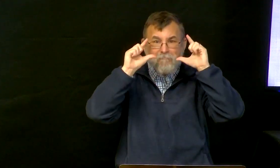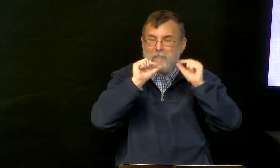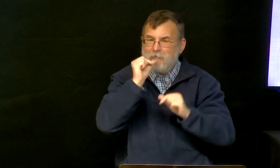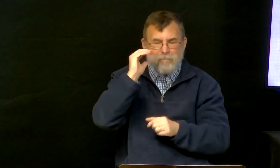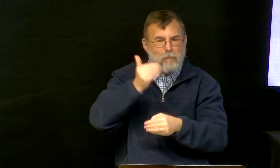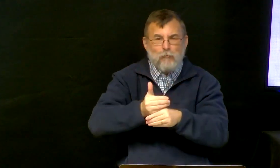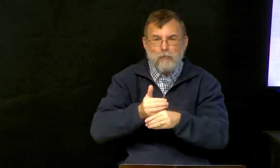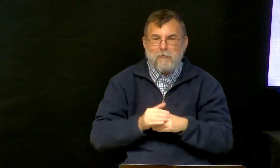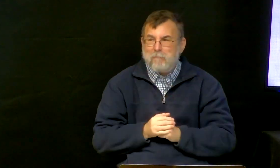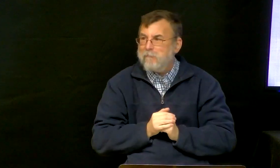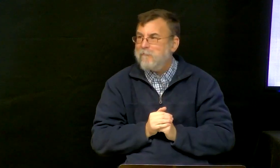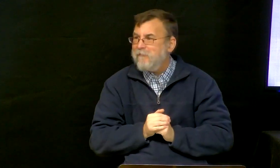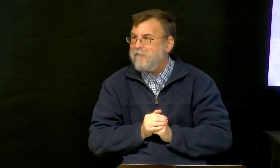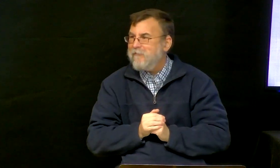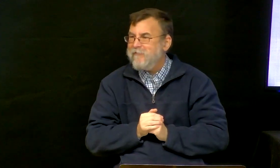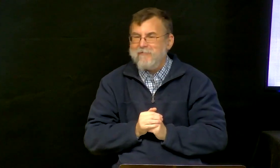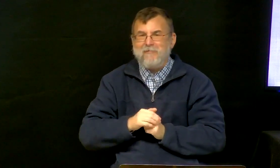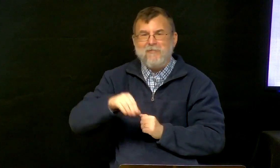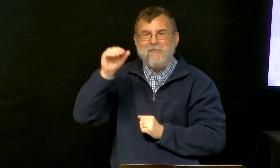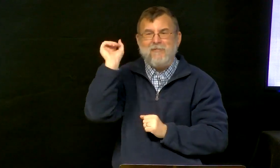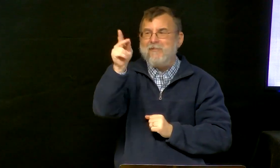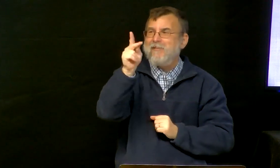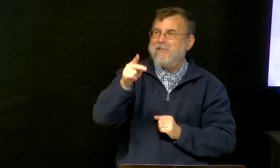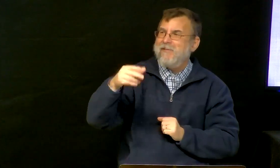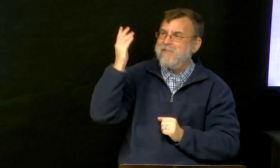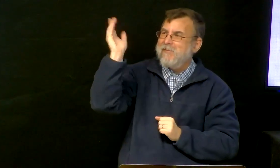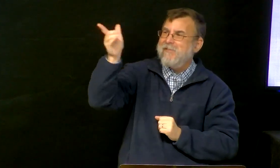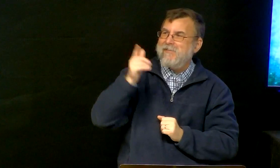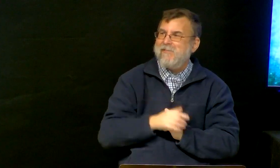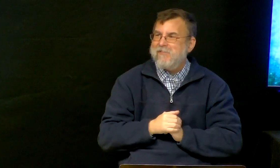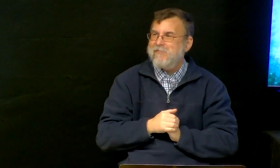and wake up so you're ready to hear the Word of God.